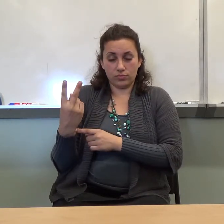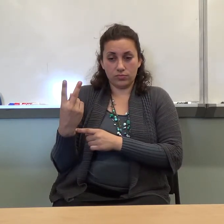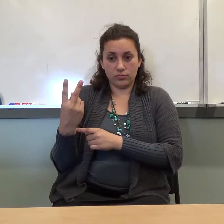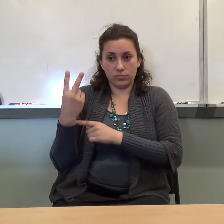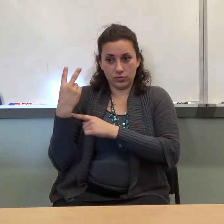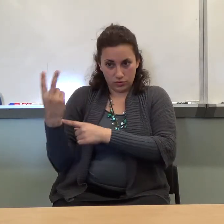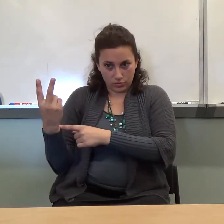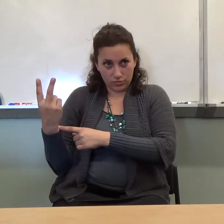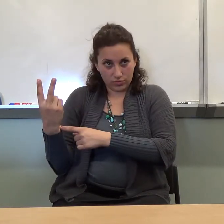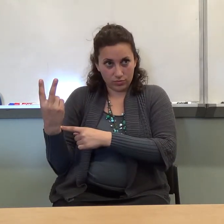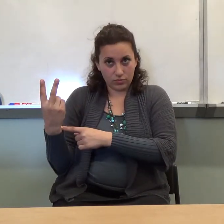2.